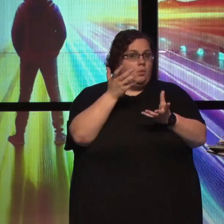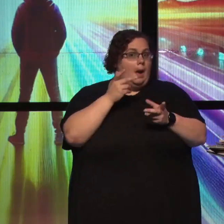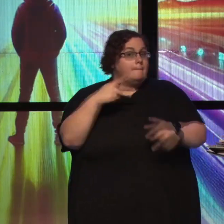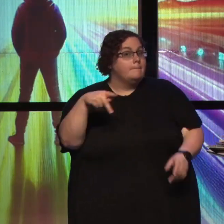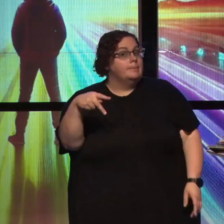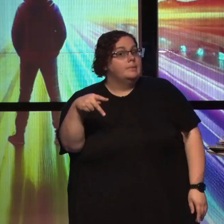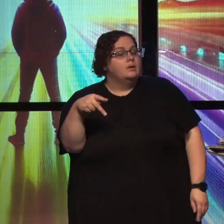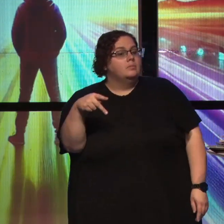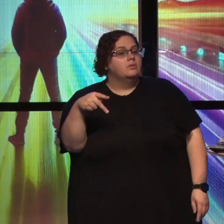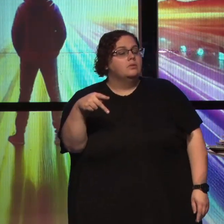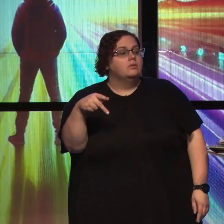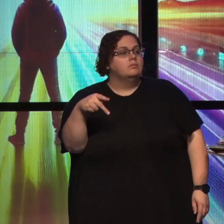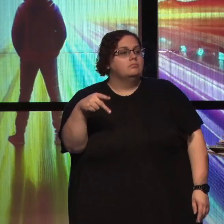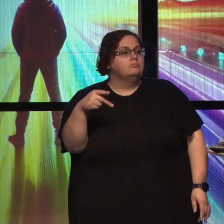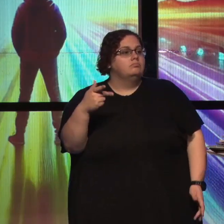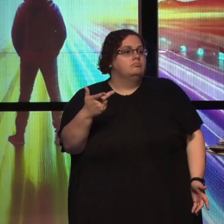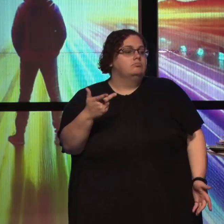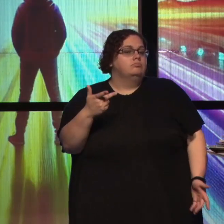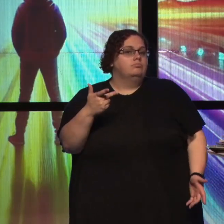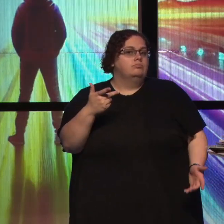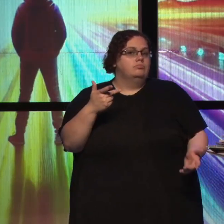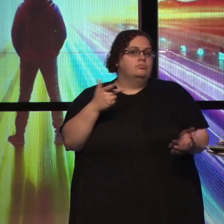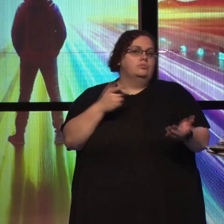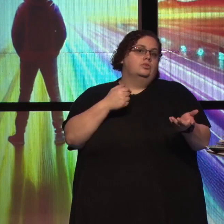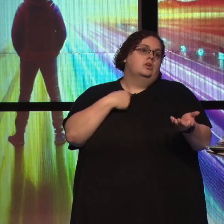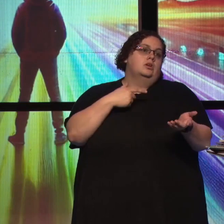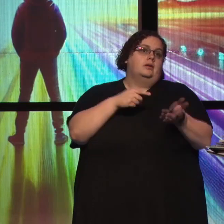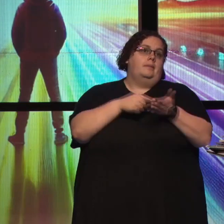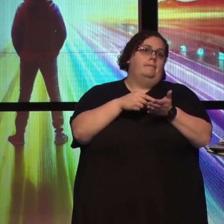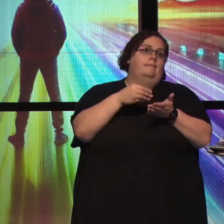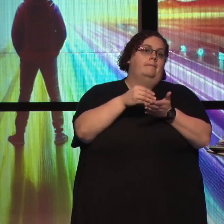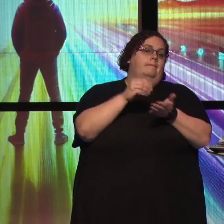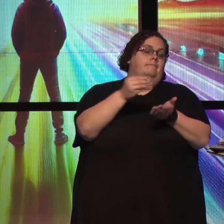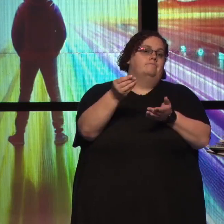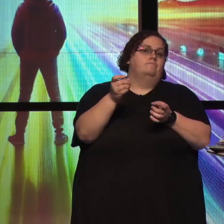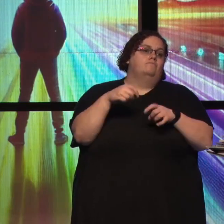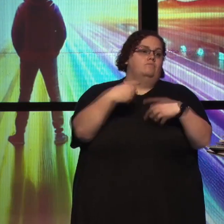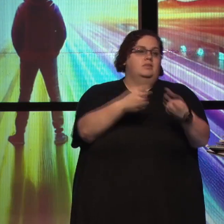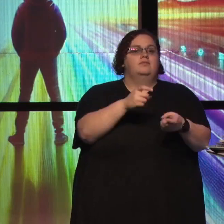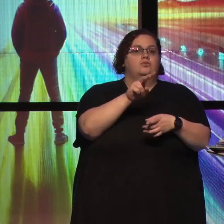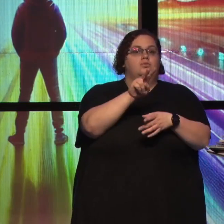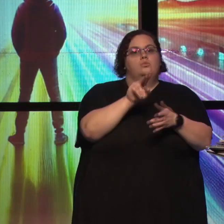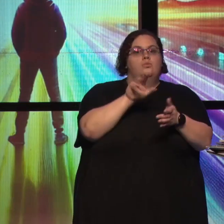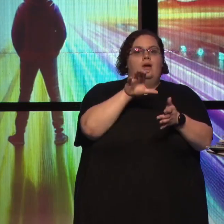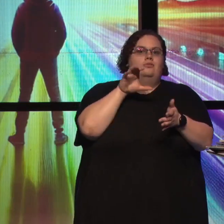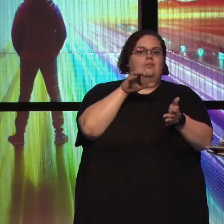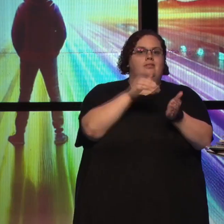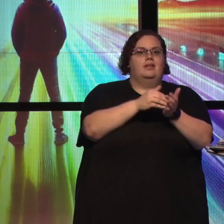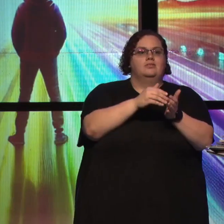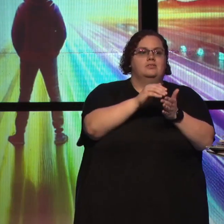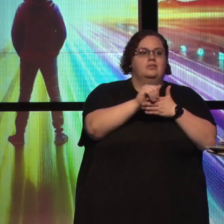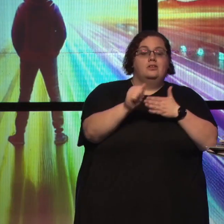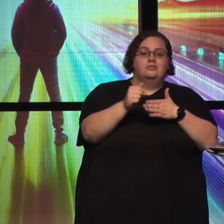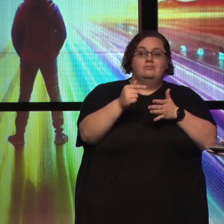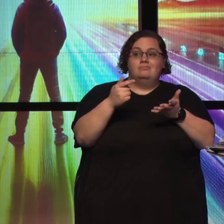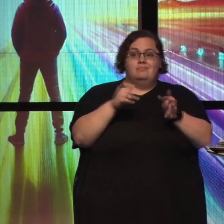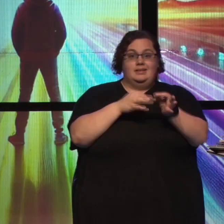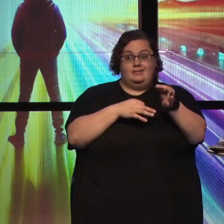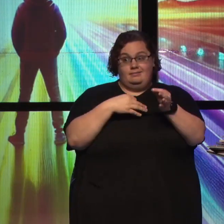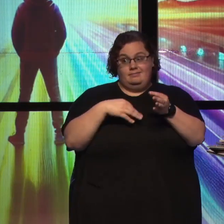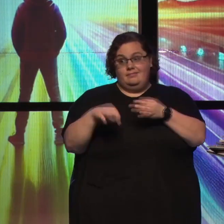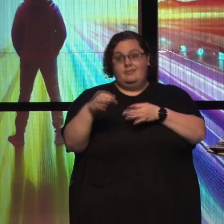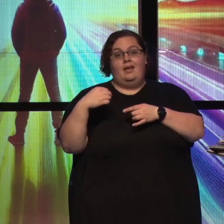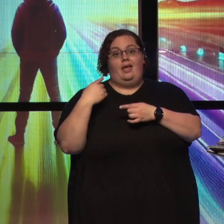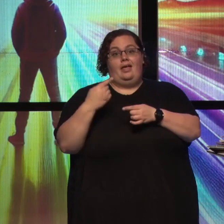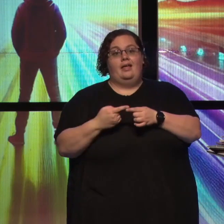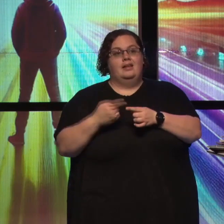juice, write a check for $200,000-$300,000, and we'll get all the purple grape juice you want. Until then, it's white grape juice until we're out of